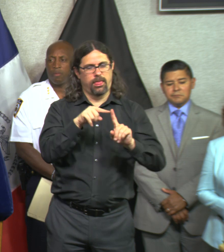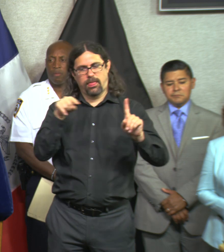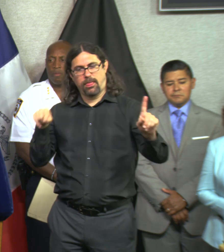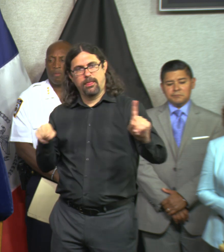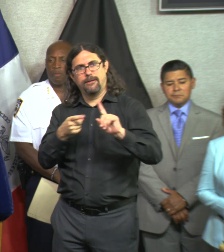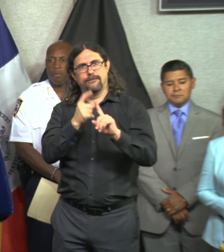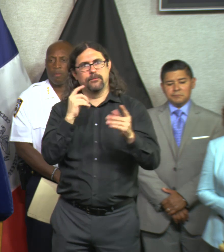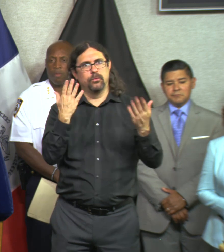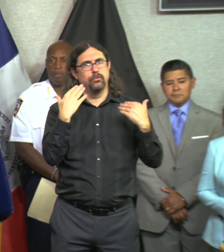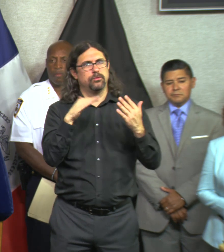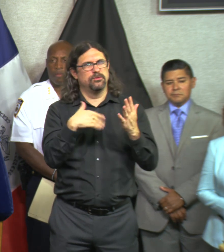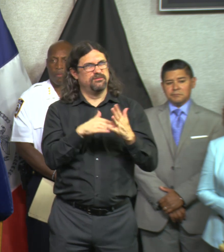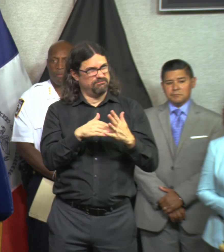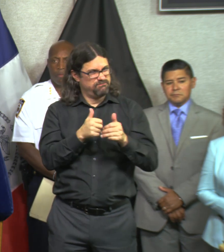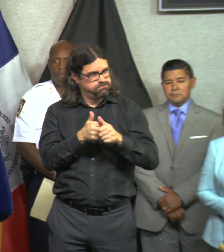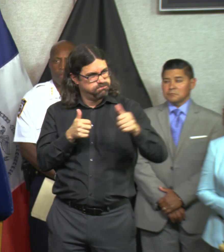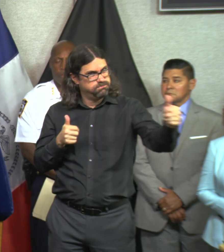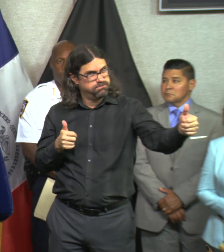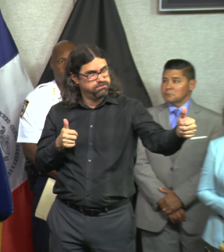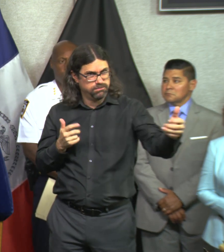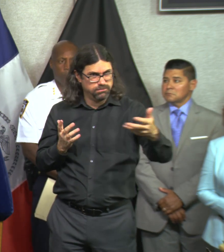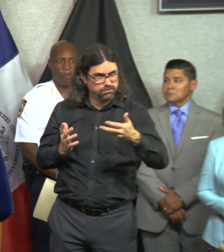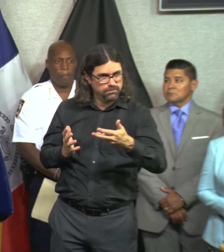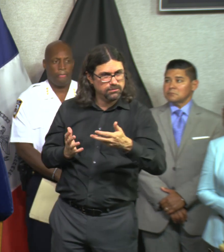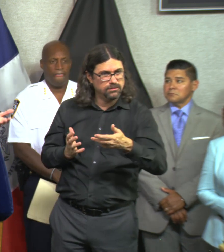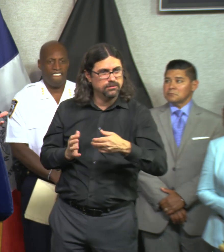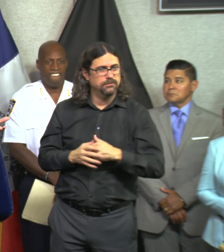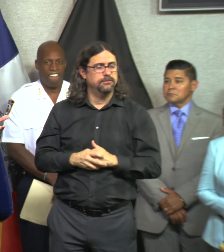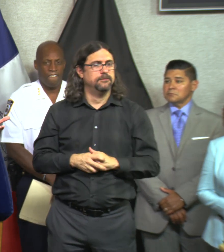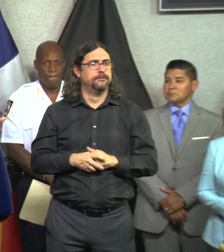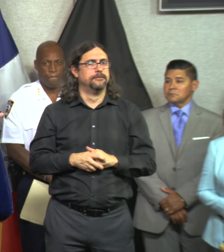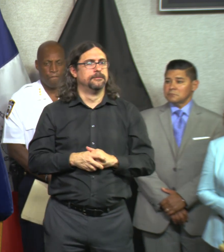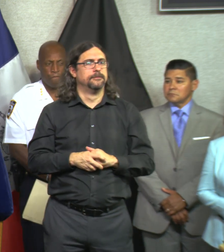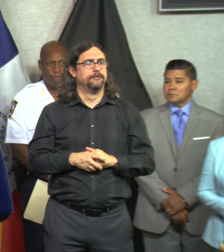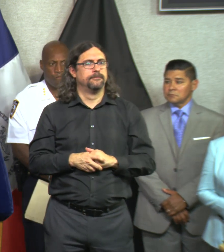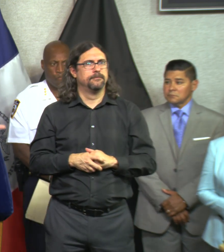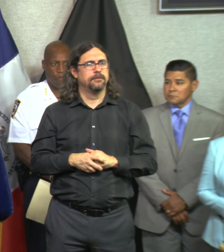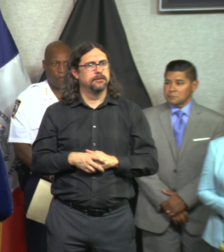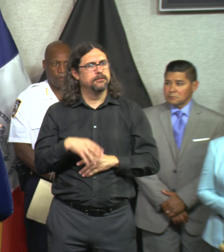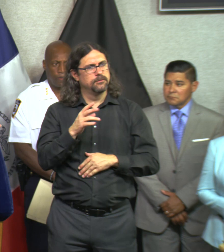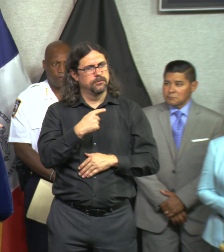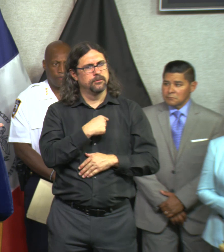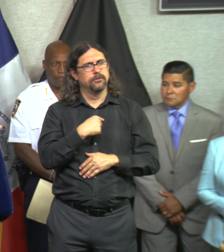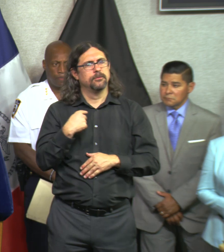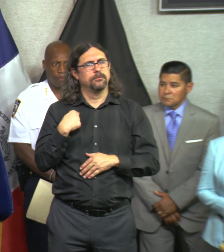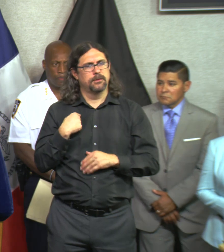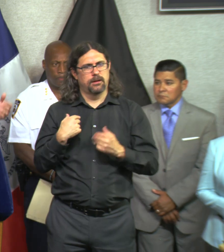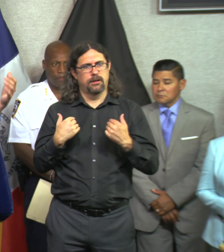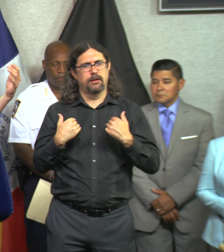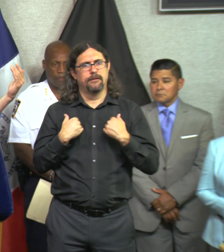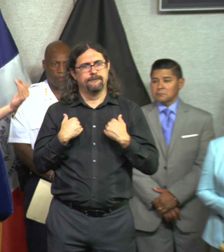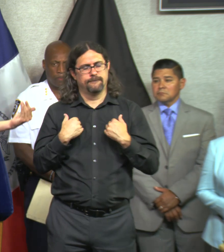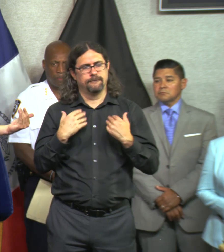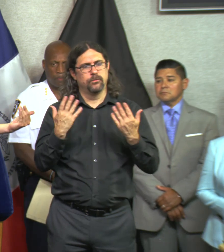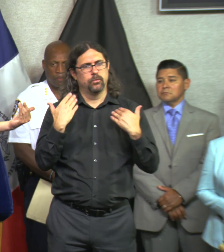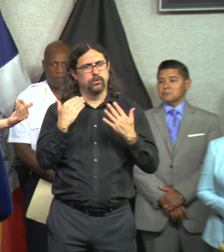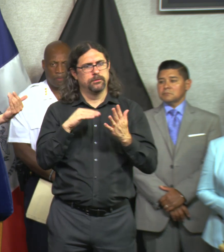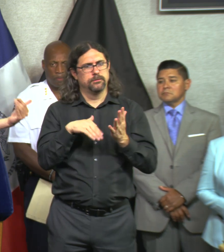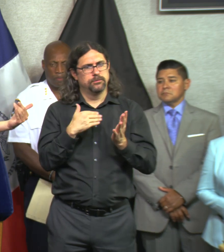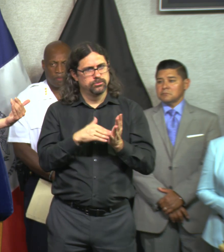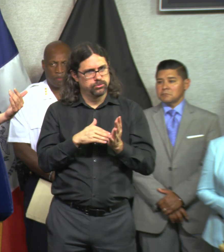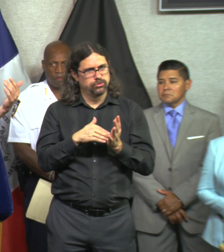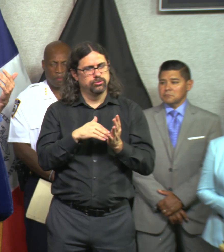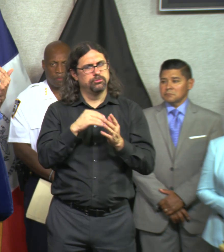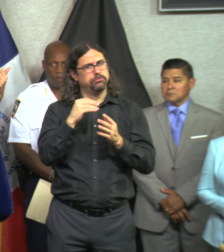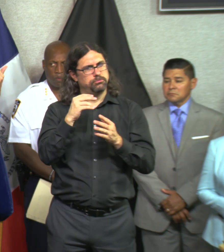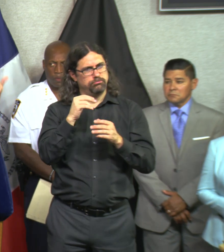we have the cooling centers that we have in terms of public spaces that we can make available. But as you heard a